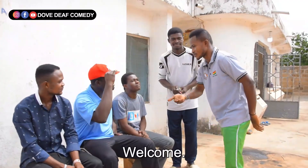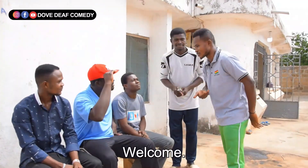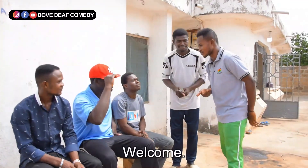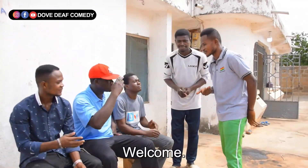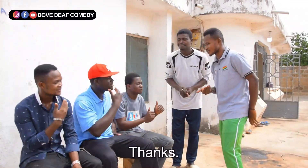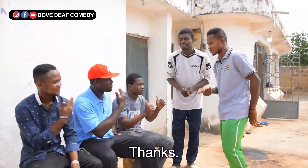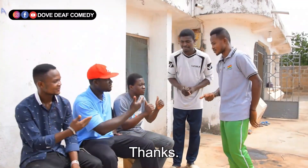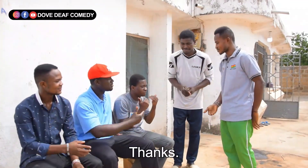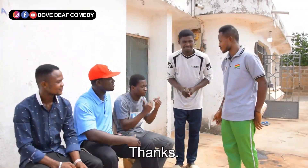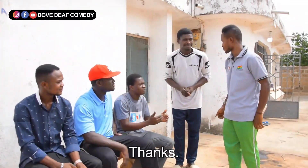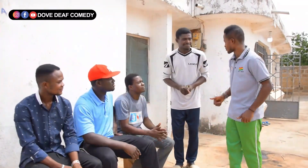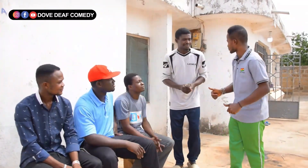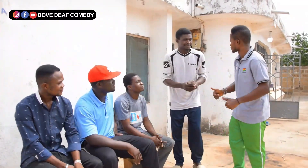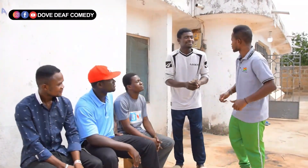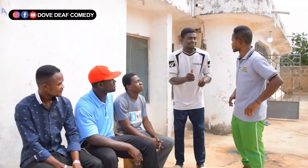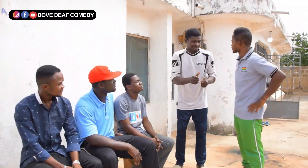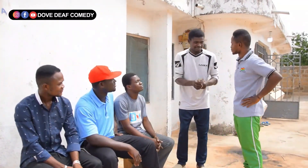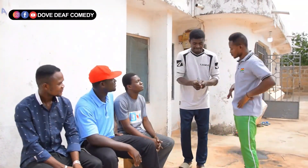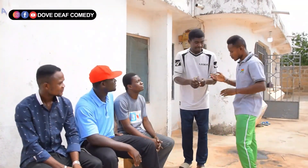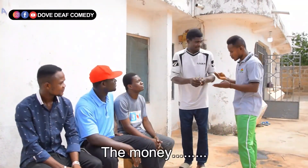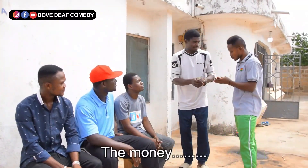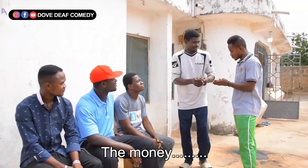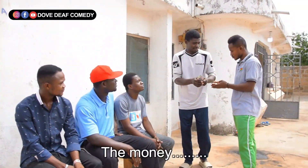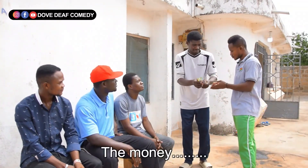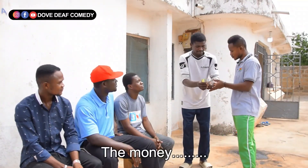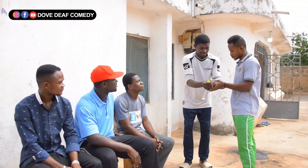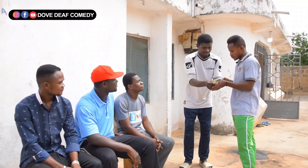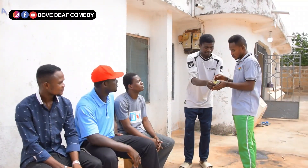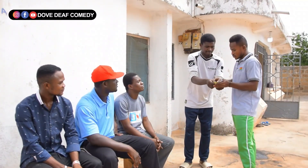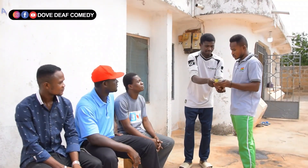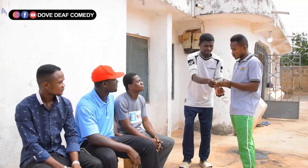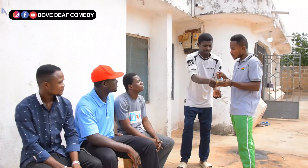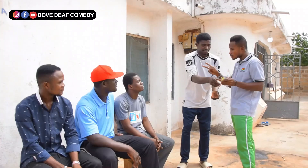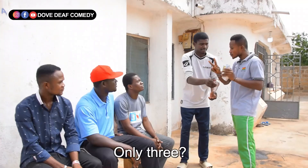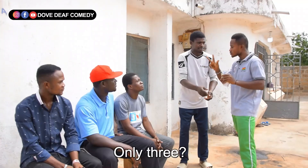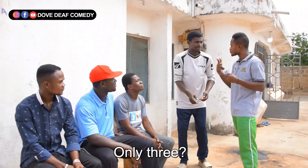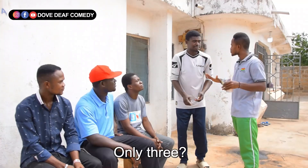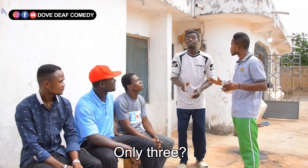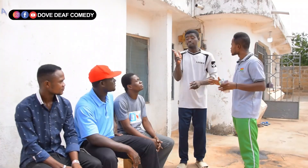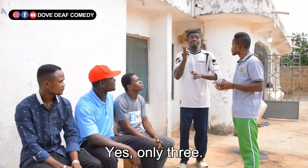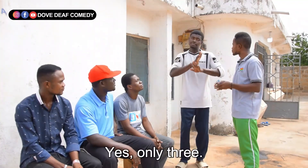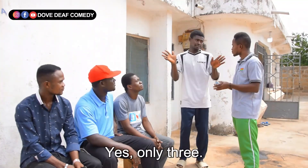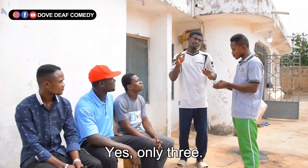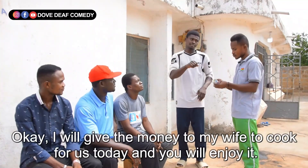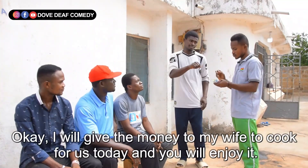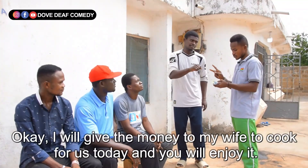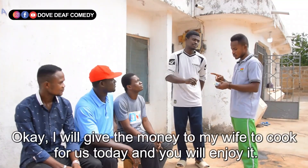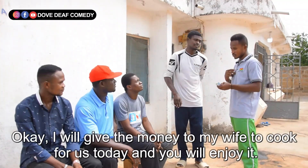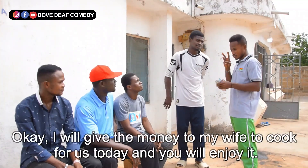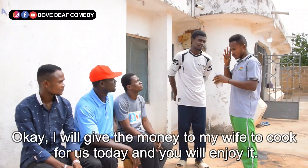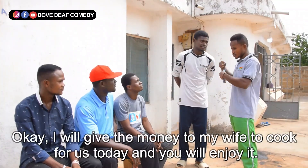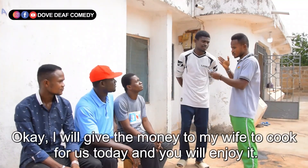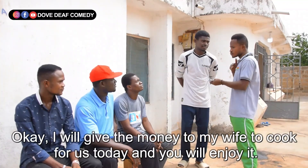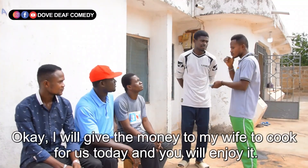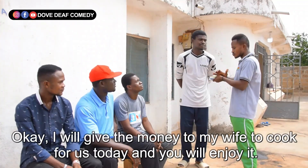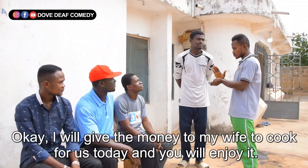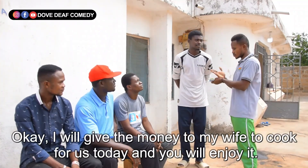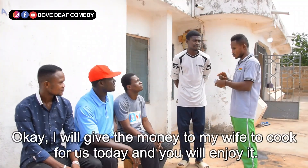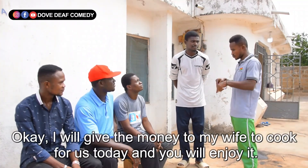Welcome. Thanks. The money. Only 3? Yes, only 3. Okay, I will give the money